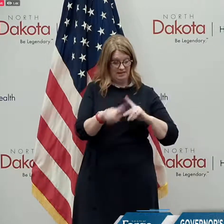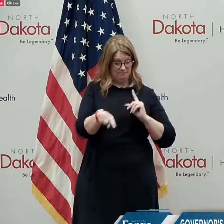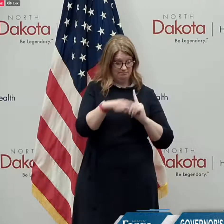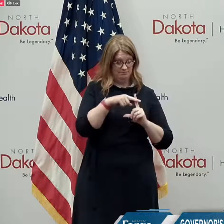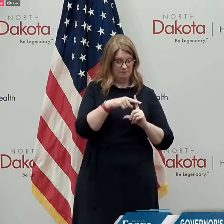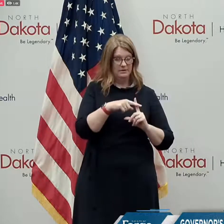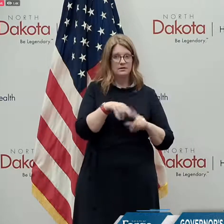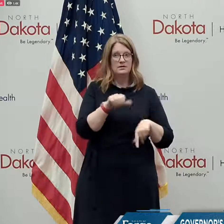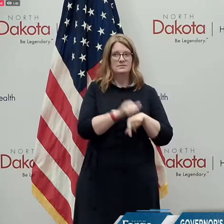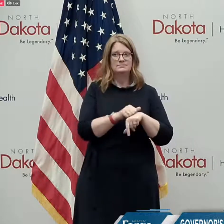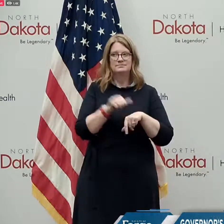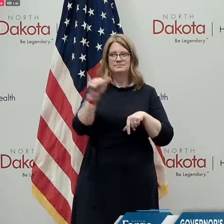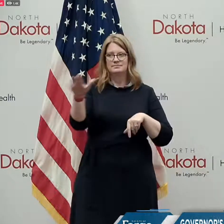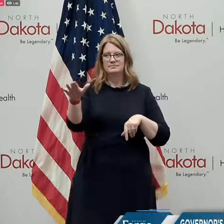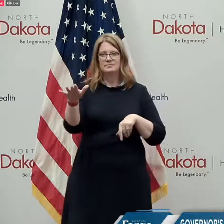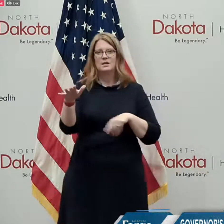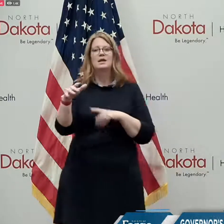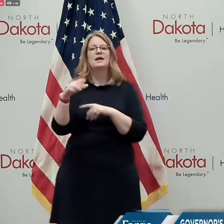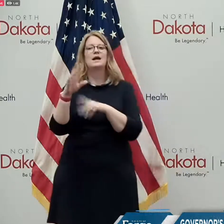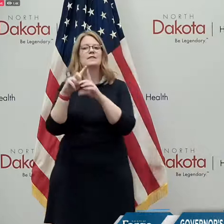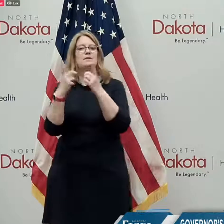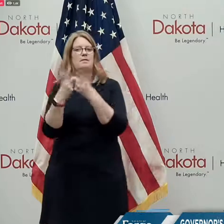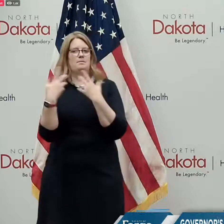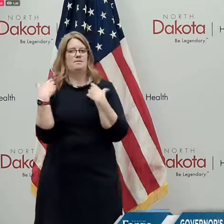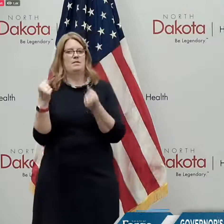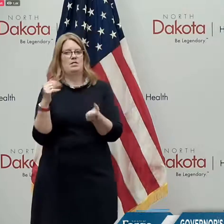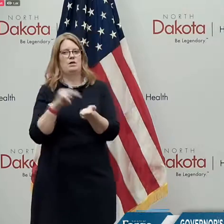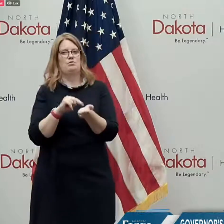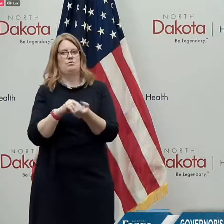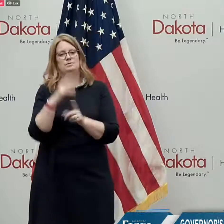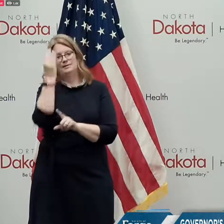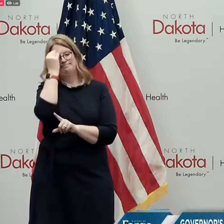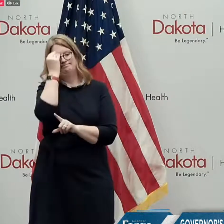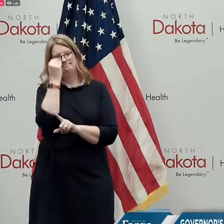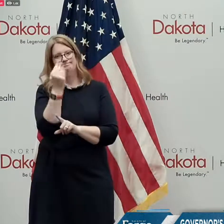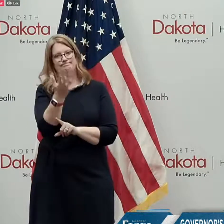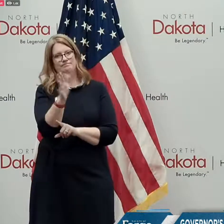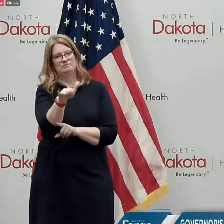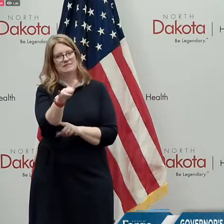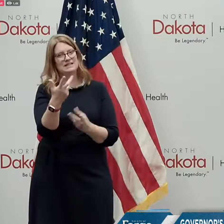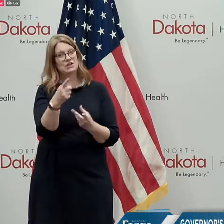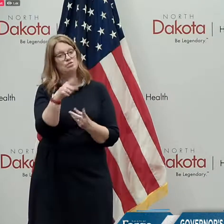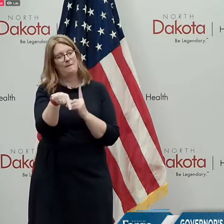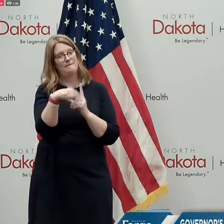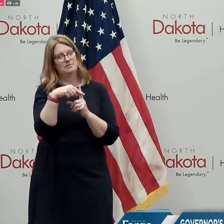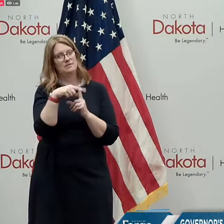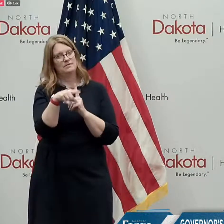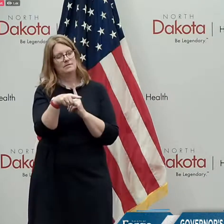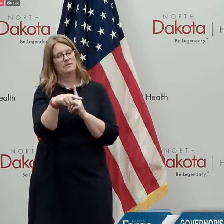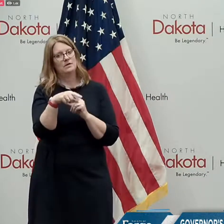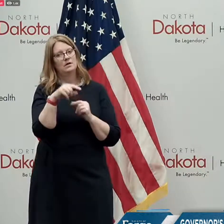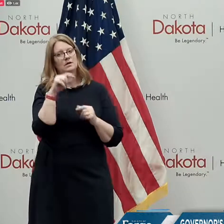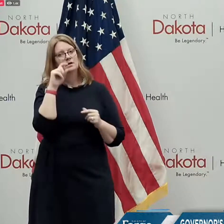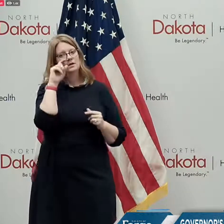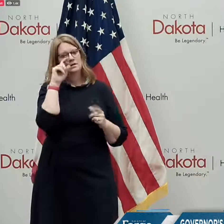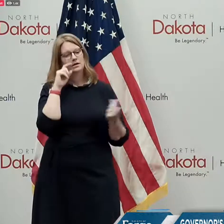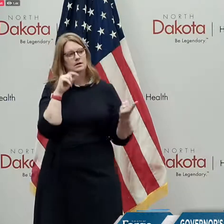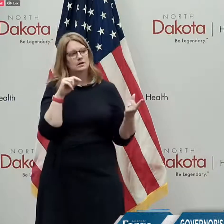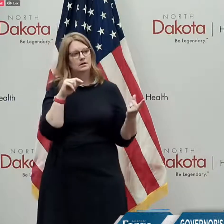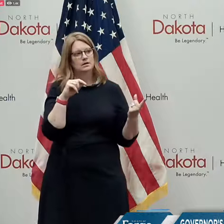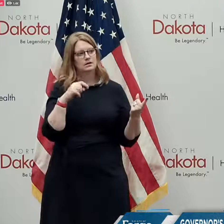of Health nurse will call and inform that individual that they are positive. We are just